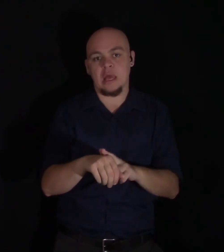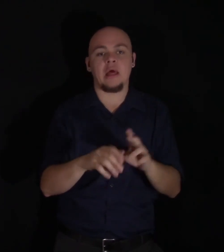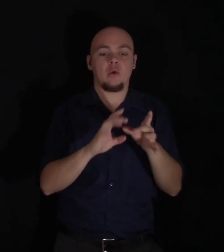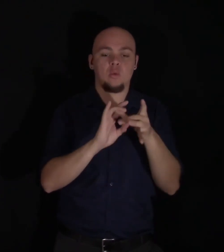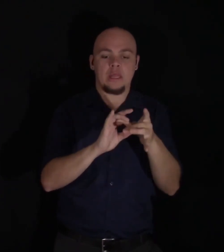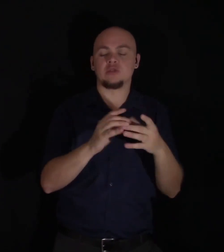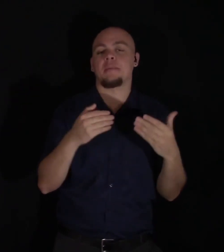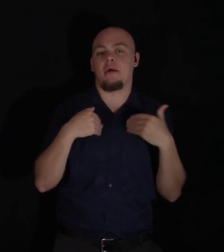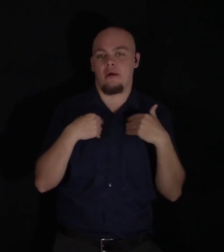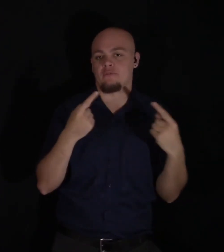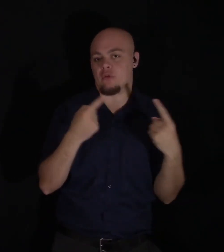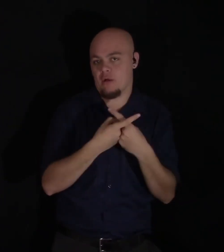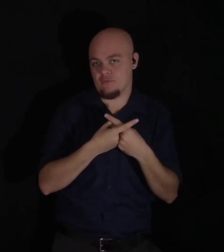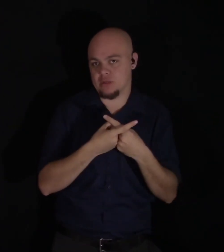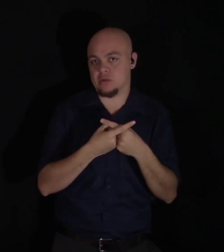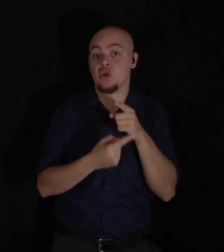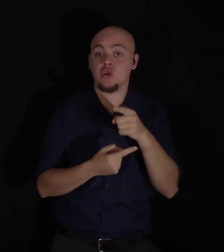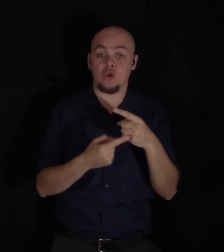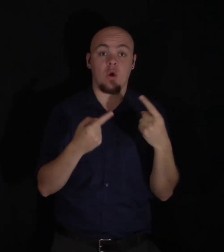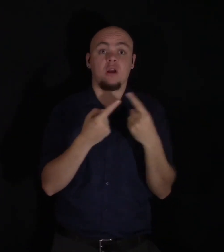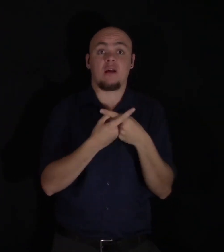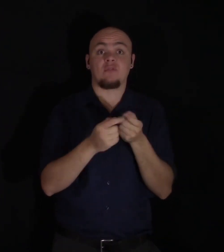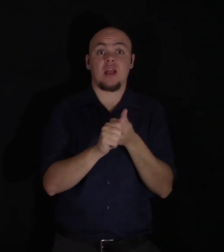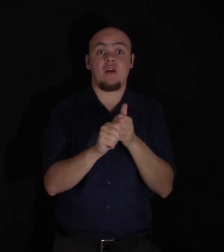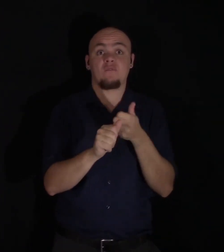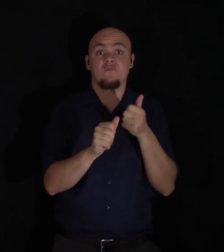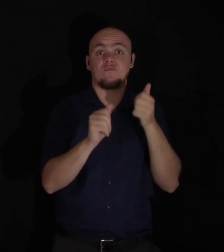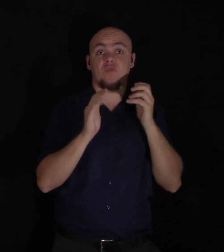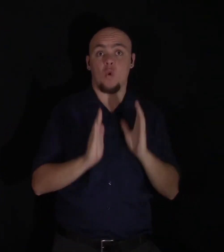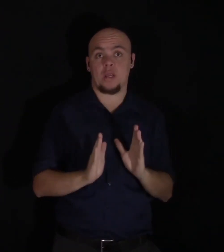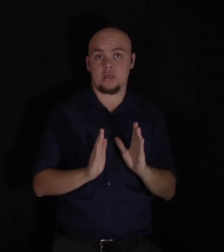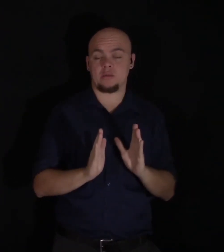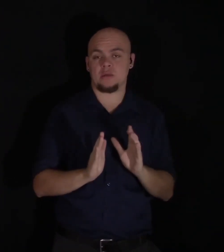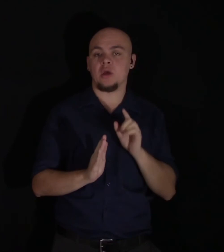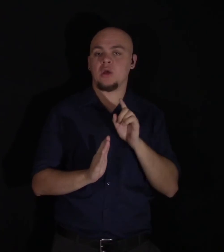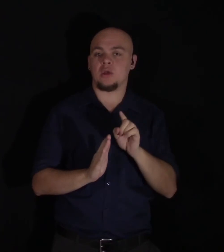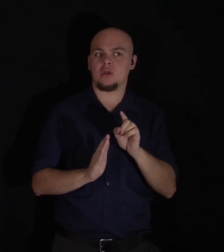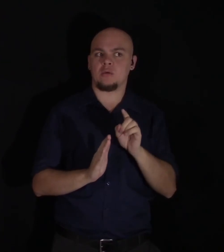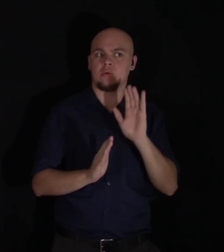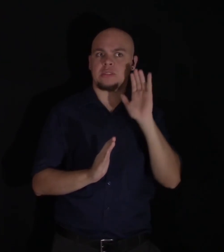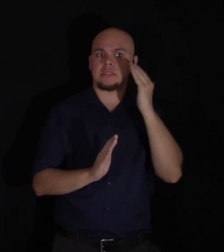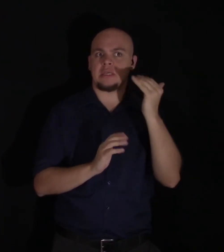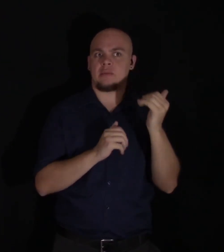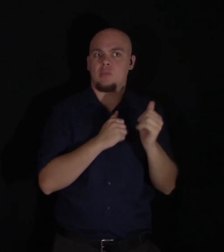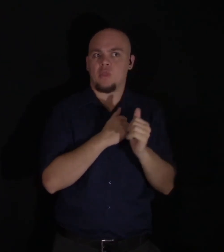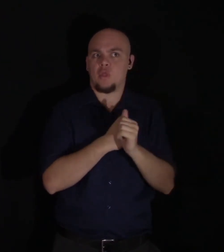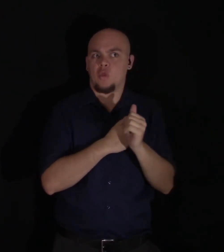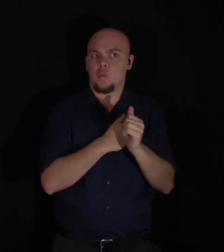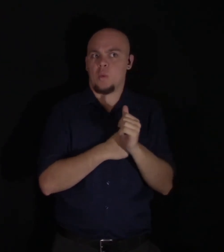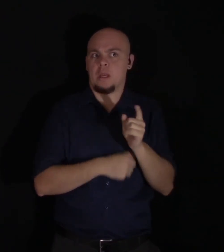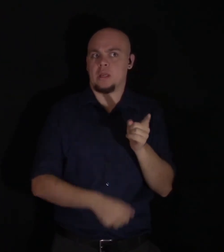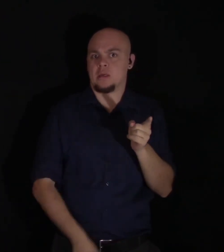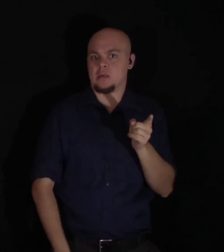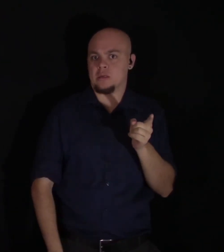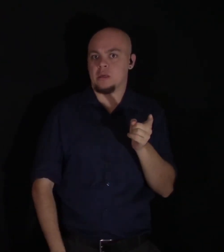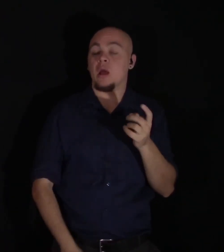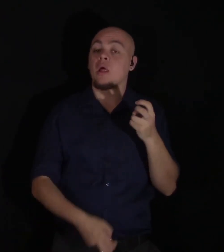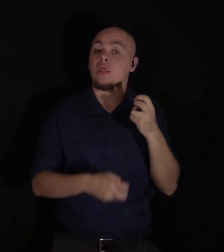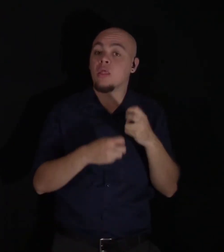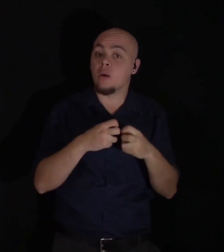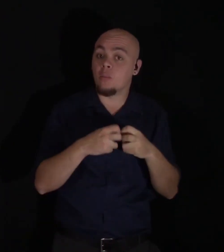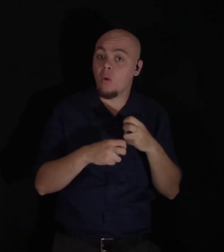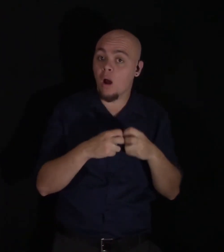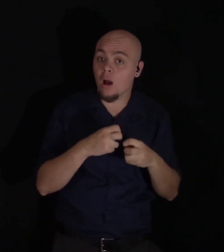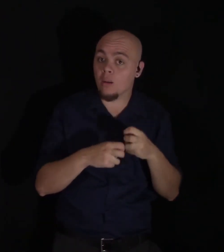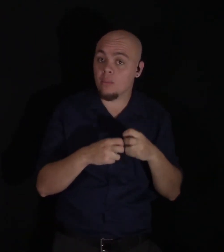In fact, if you are a conflict avoider, you will appear threatening to your partner. The real problem